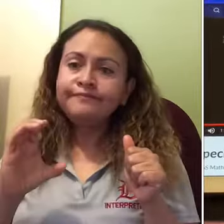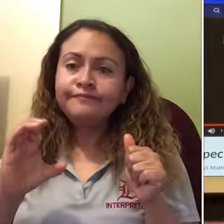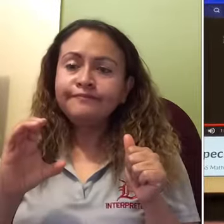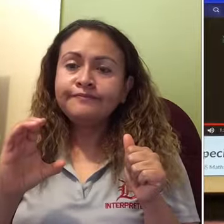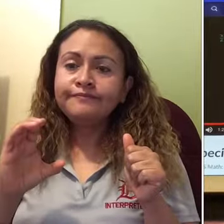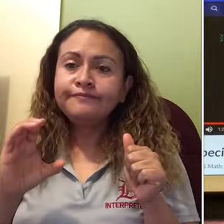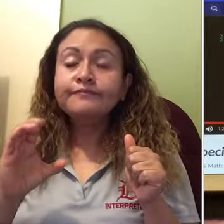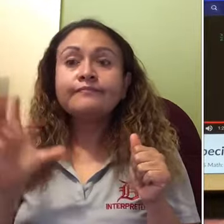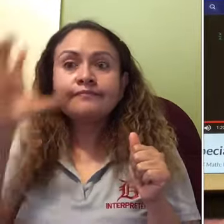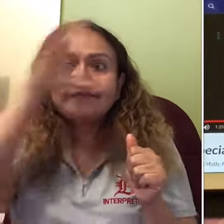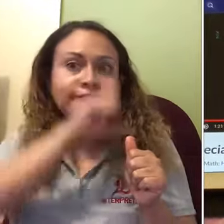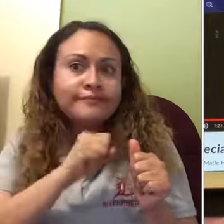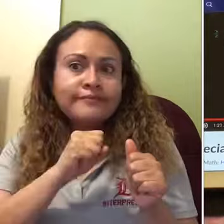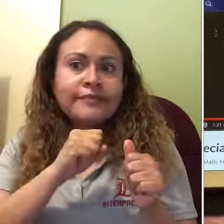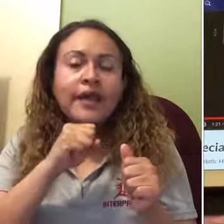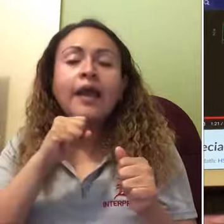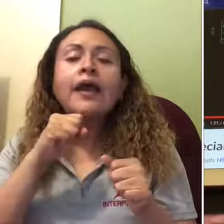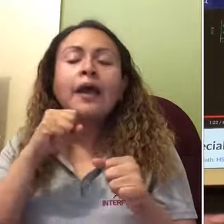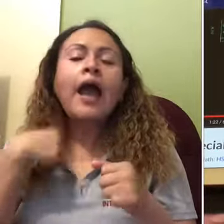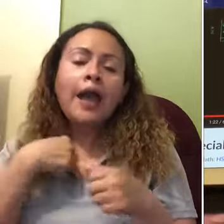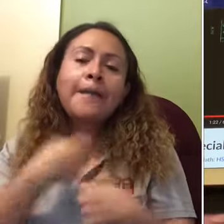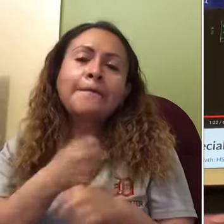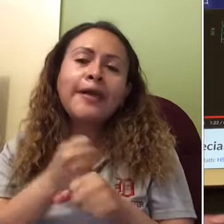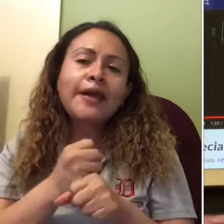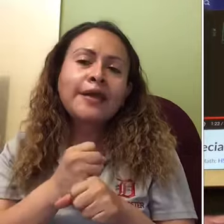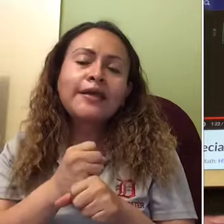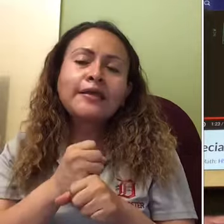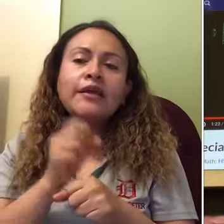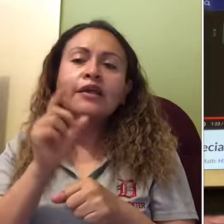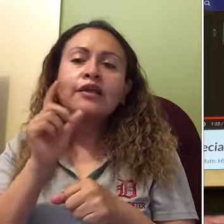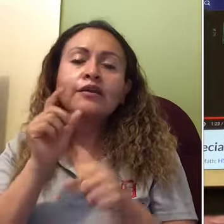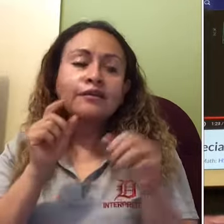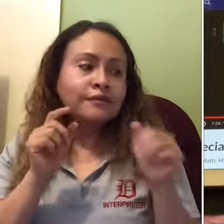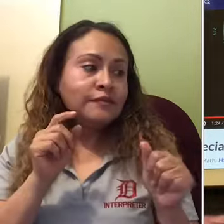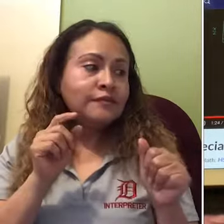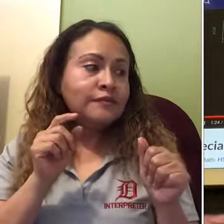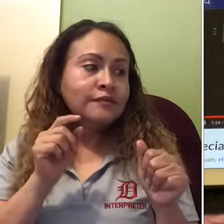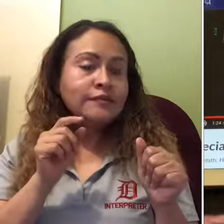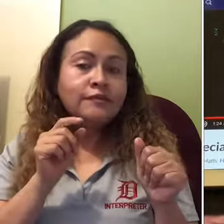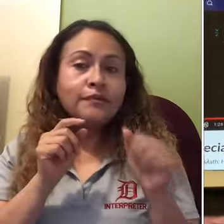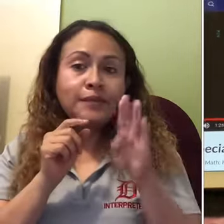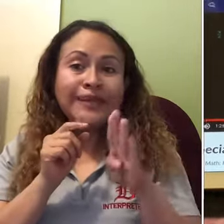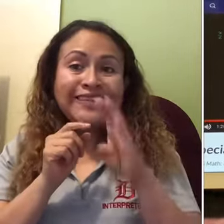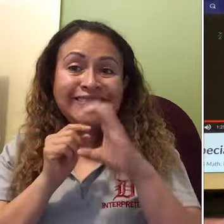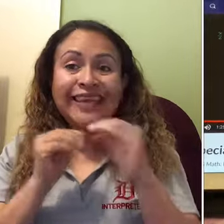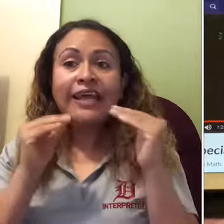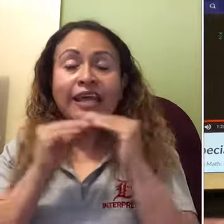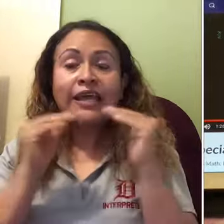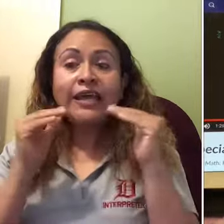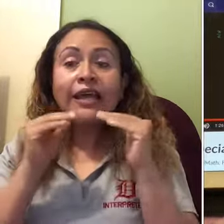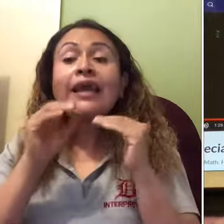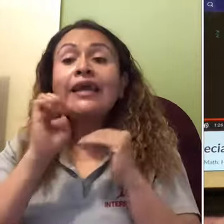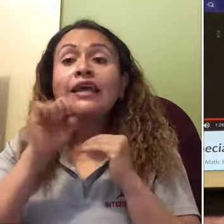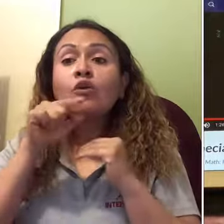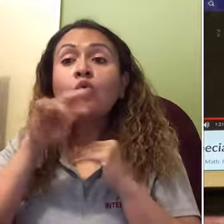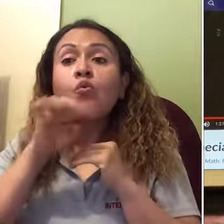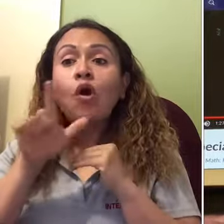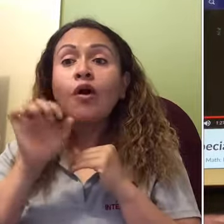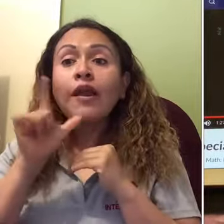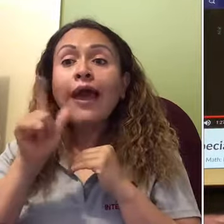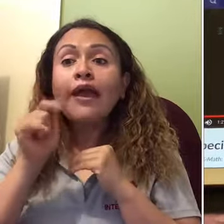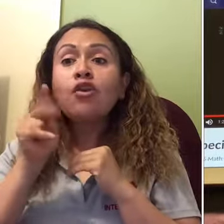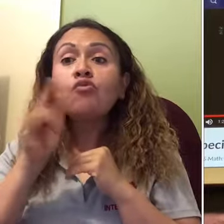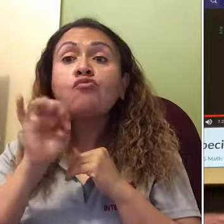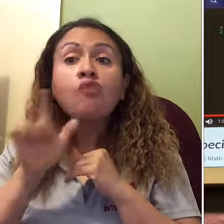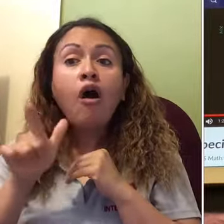just going to assume that I've constructed an equilateral triangle. So triangle A, B, C is equilateral. And if it's